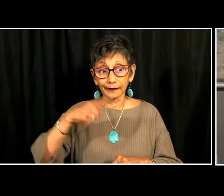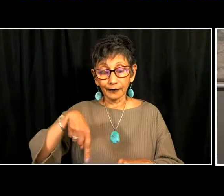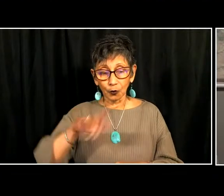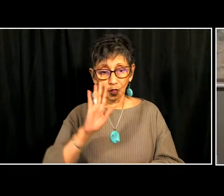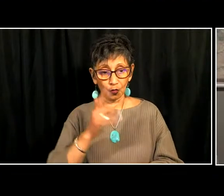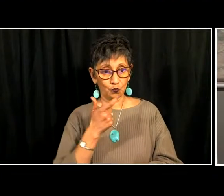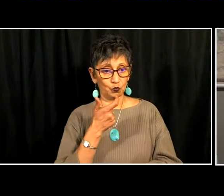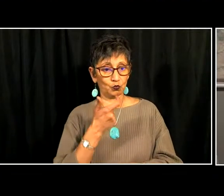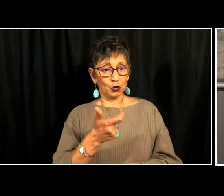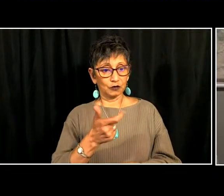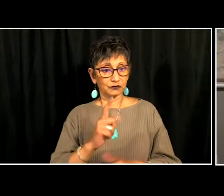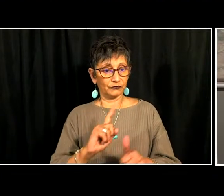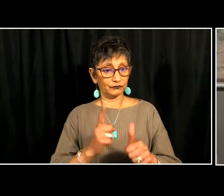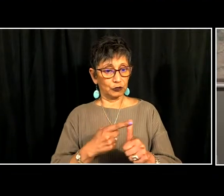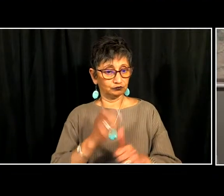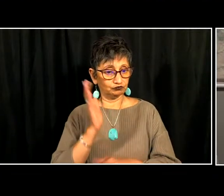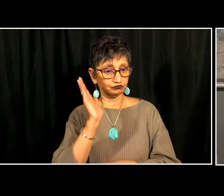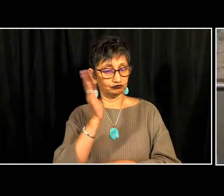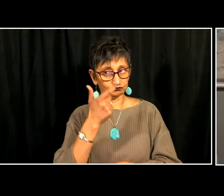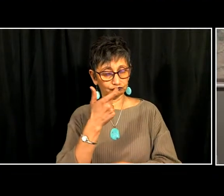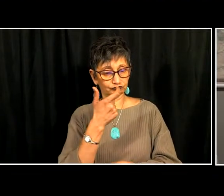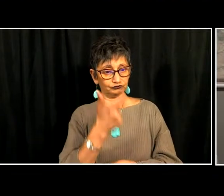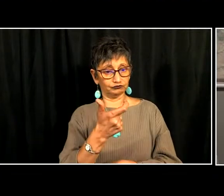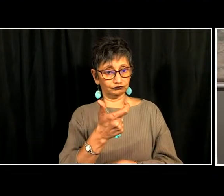for our webinar,